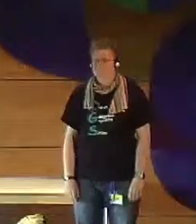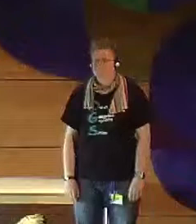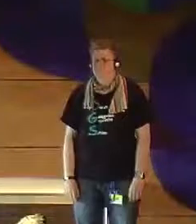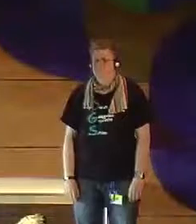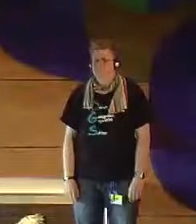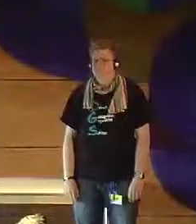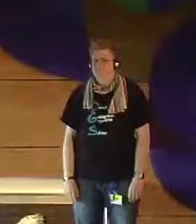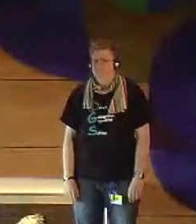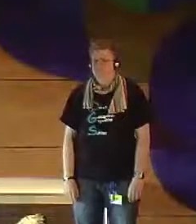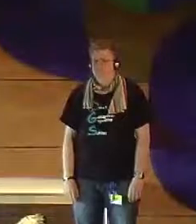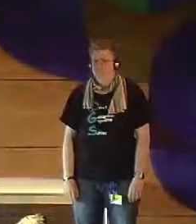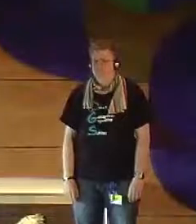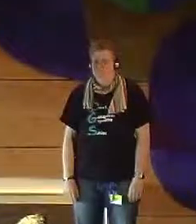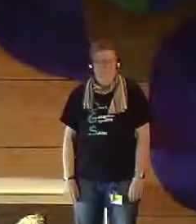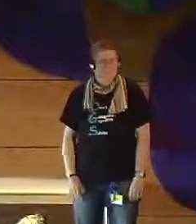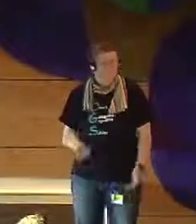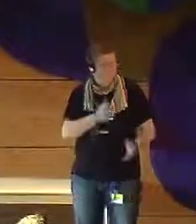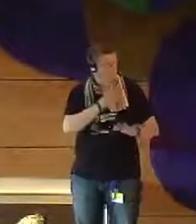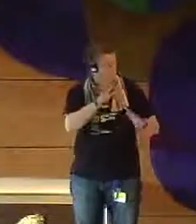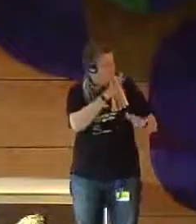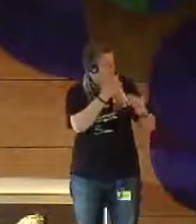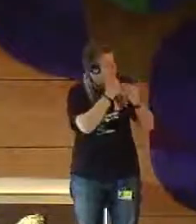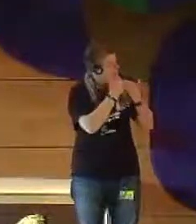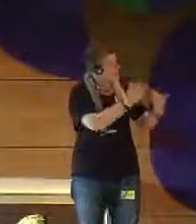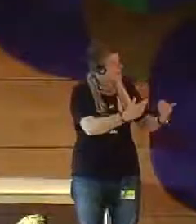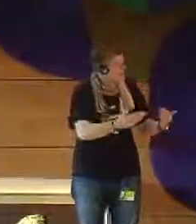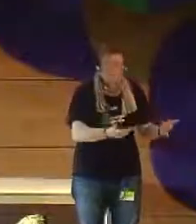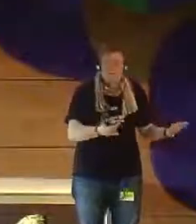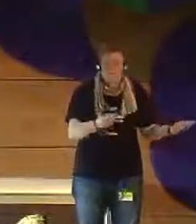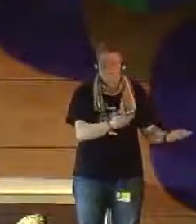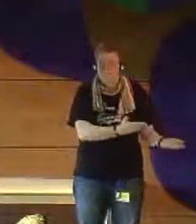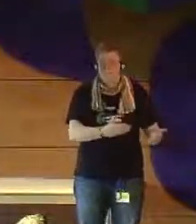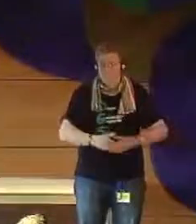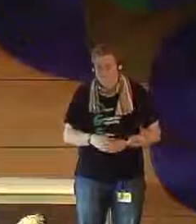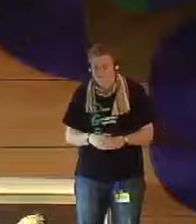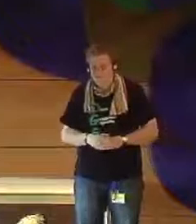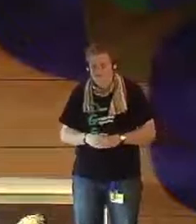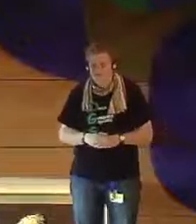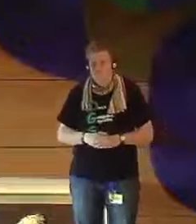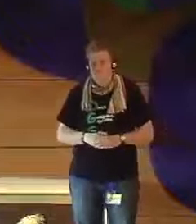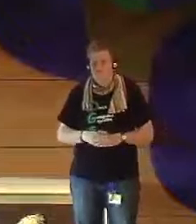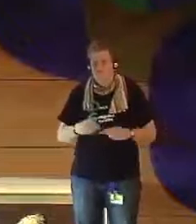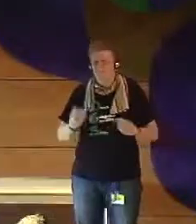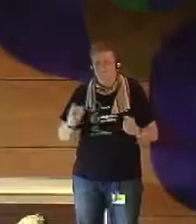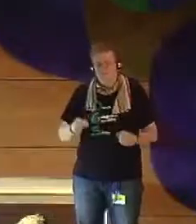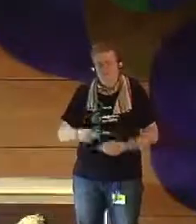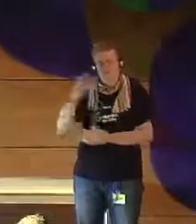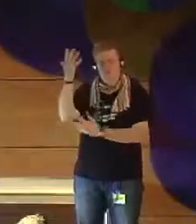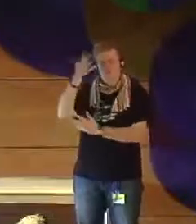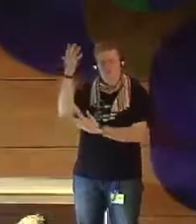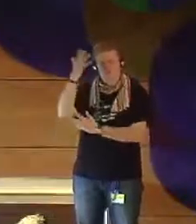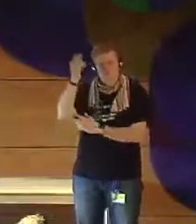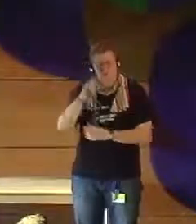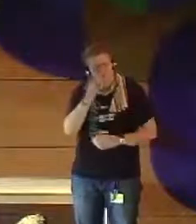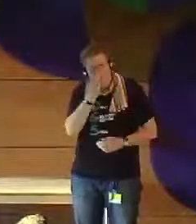Hello, thank you, Dr. Kirk, for talking to us about this today. I had a question, and if this is too far out of the scope, just let me know. But I was curious,